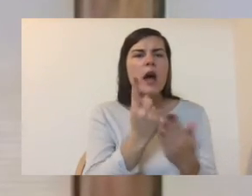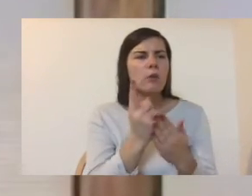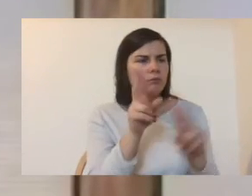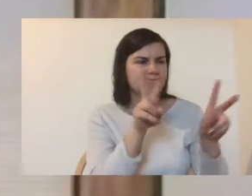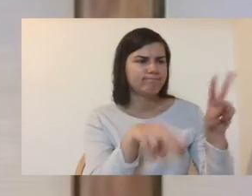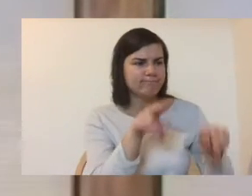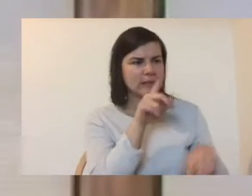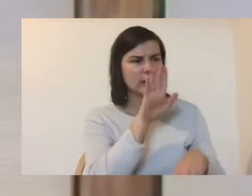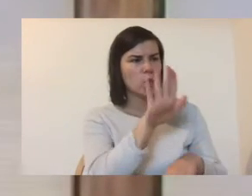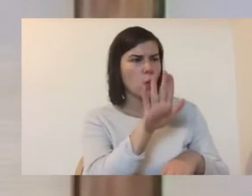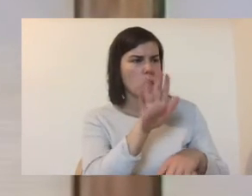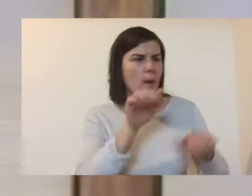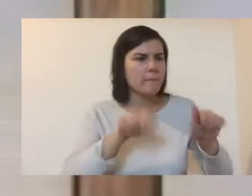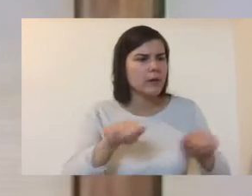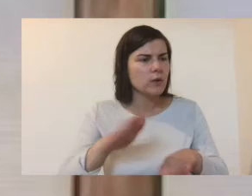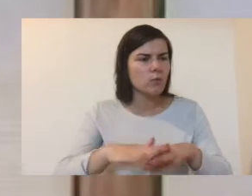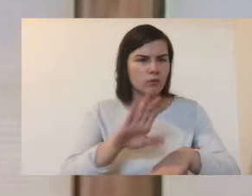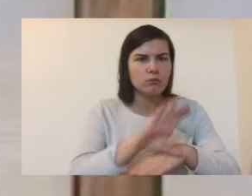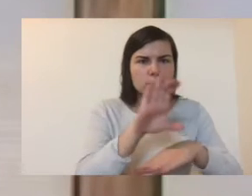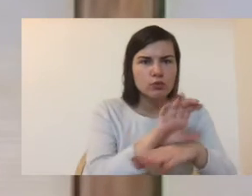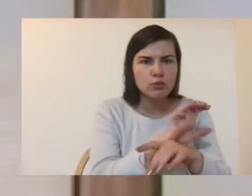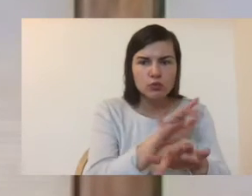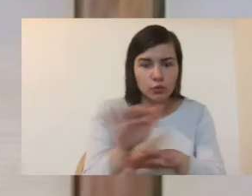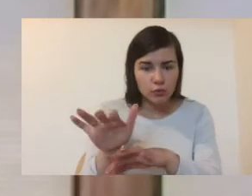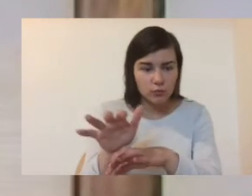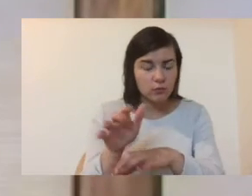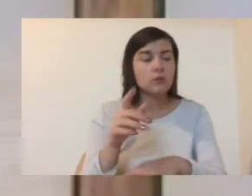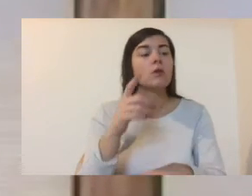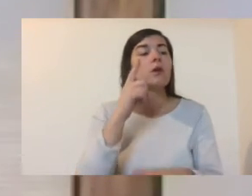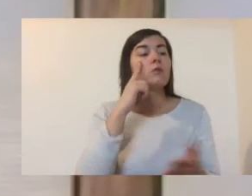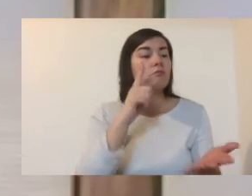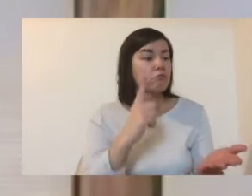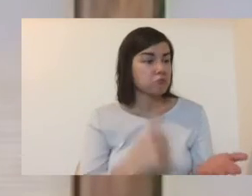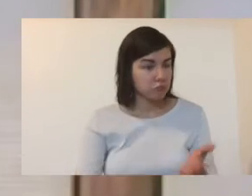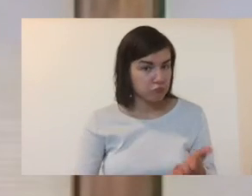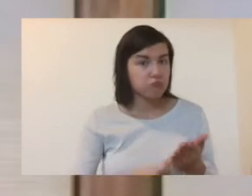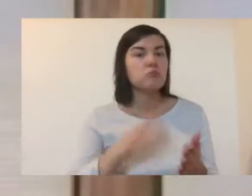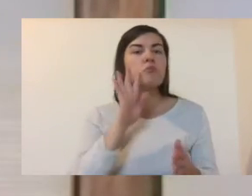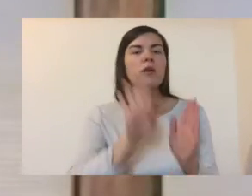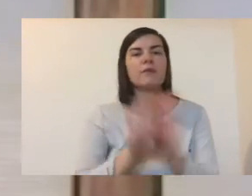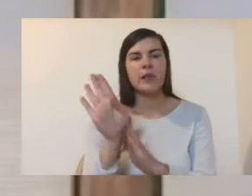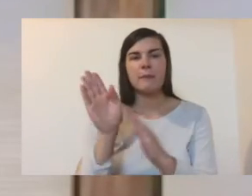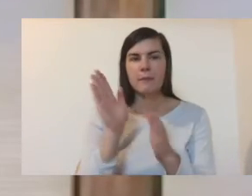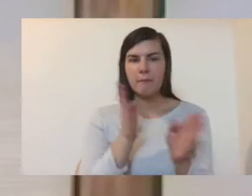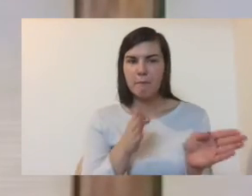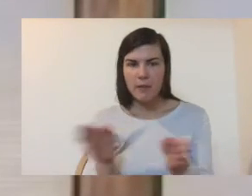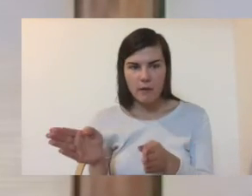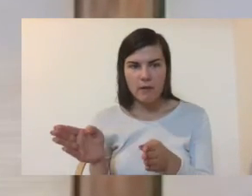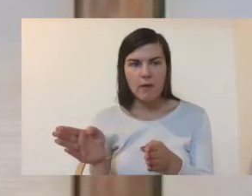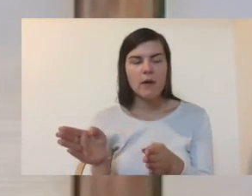assessment. And after that point, then their instructor would kind of help develop a plan.